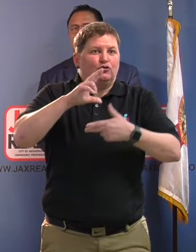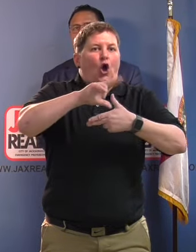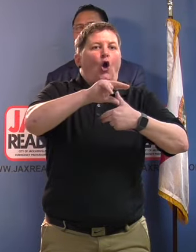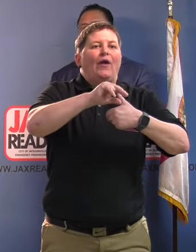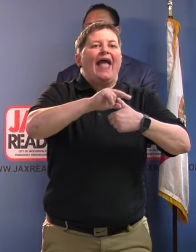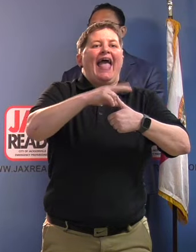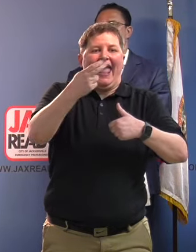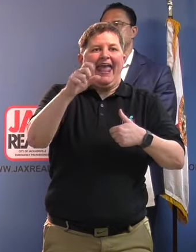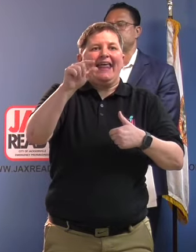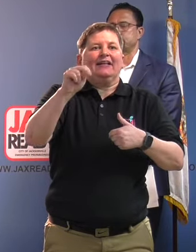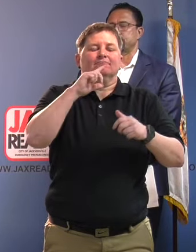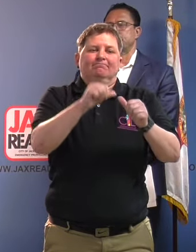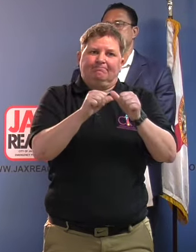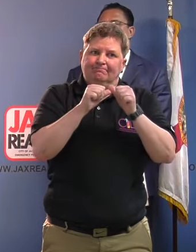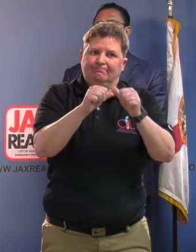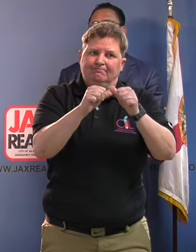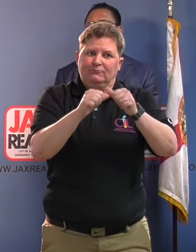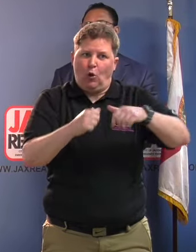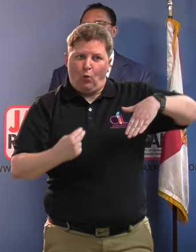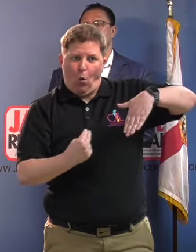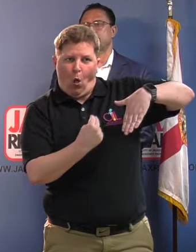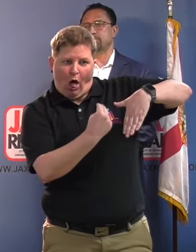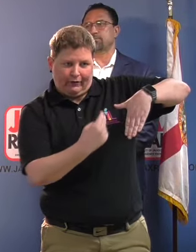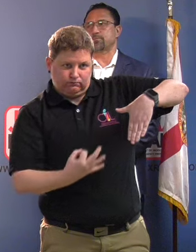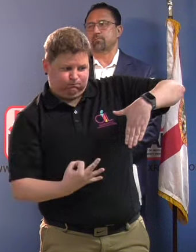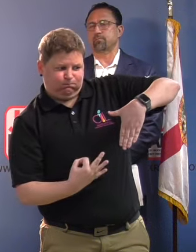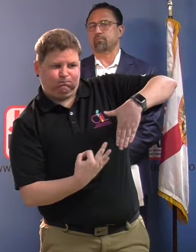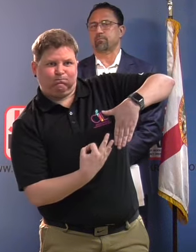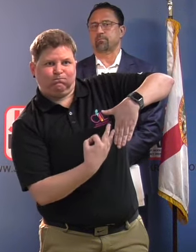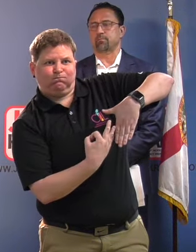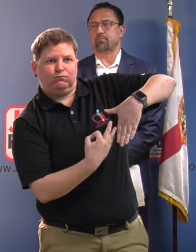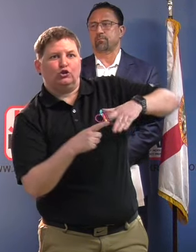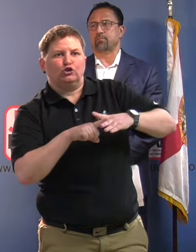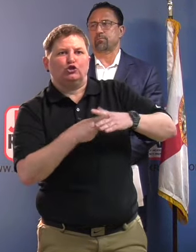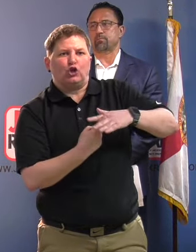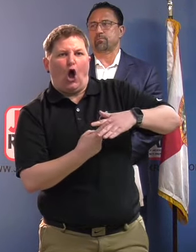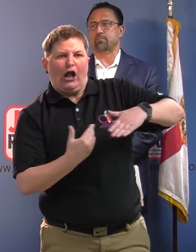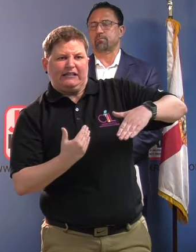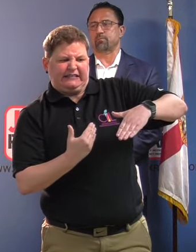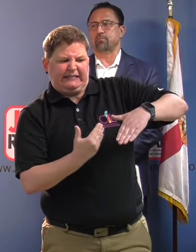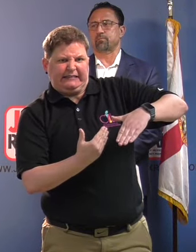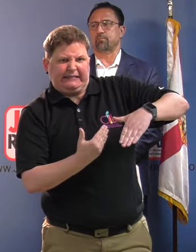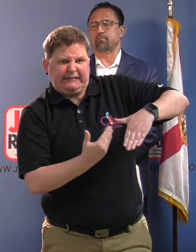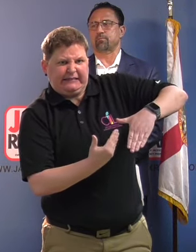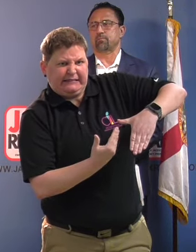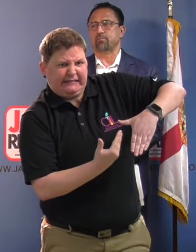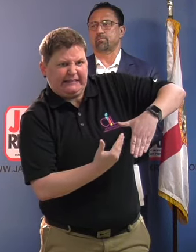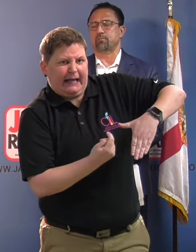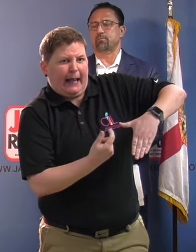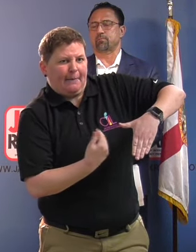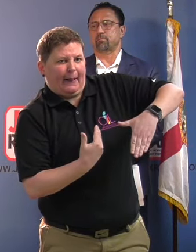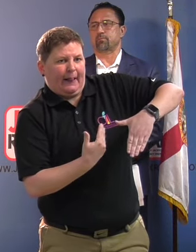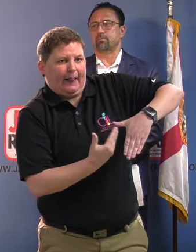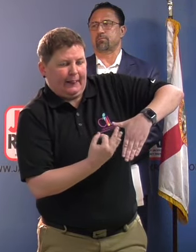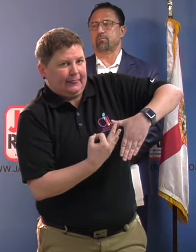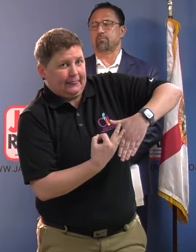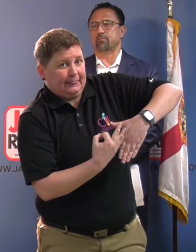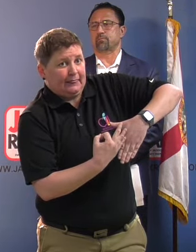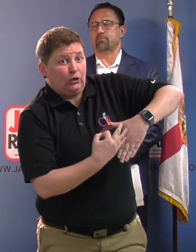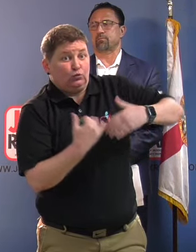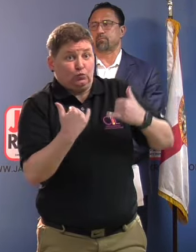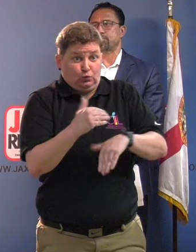a northward track and starting to shift a little bit more to the north-northeast across the southern Gulf of Mexico. Overnight tonight,